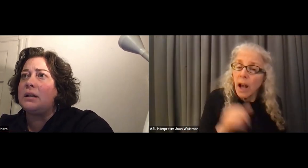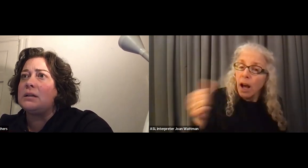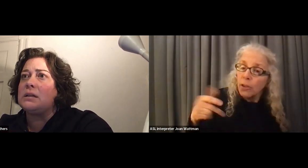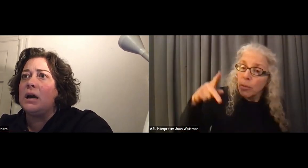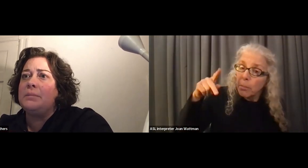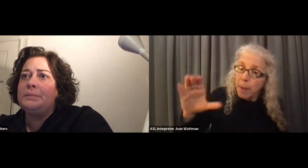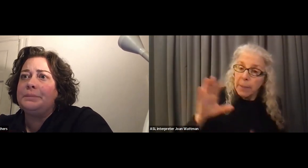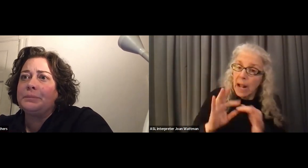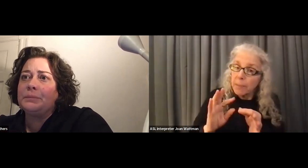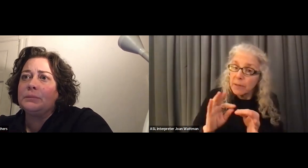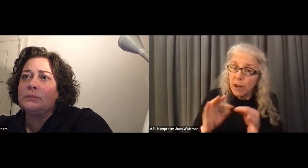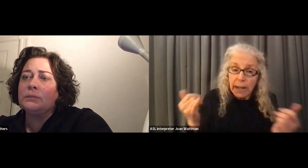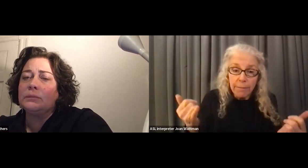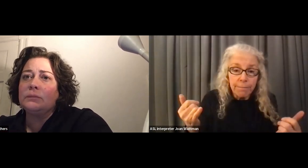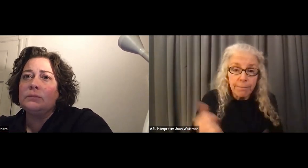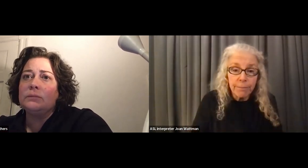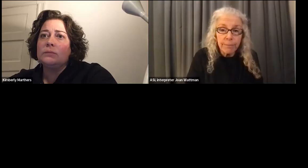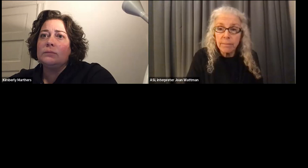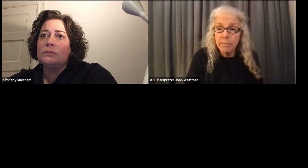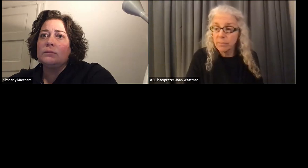comment at this time?